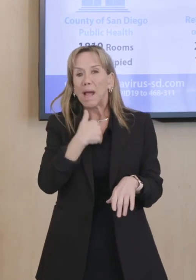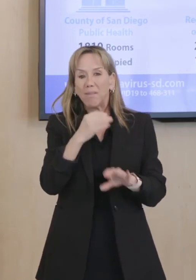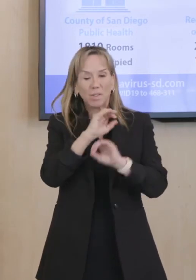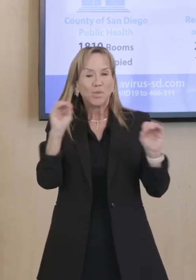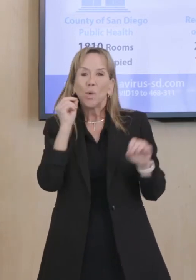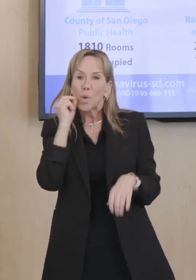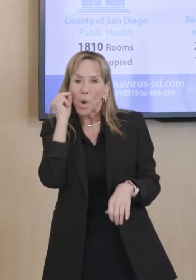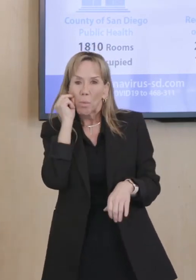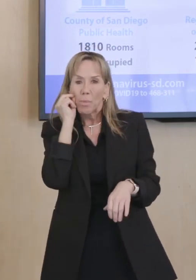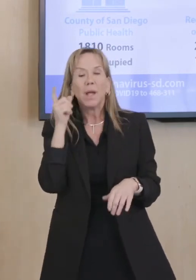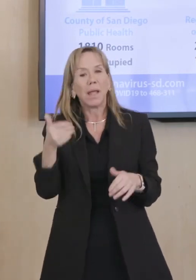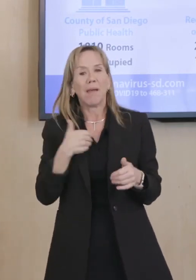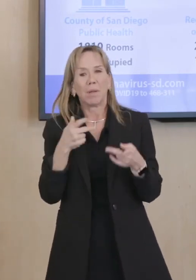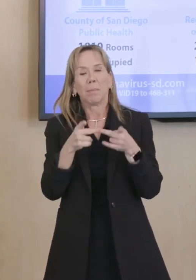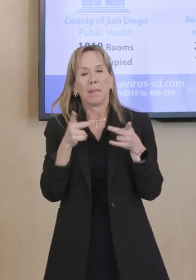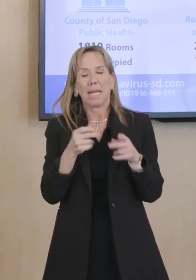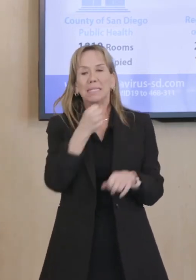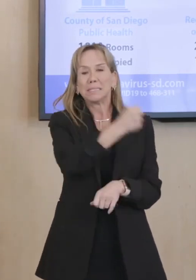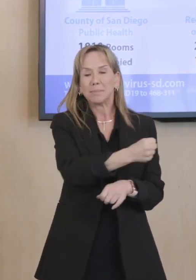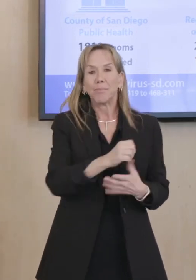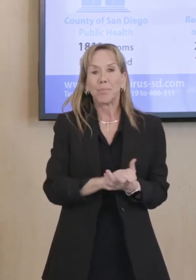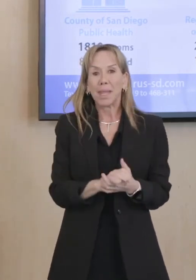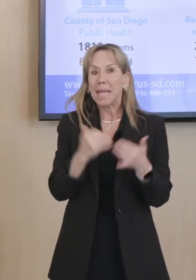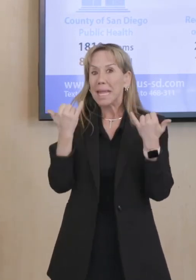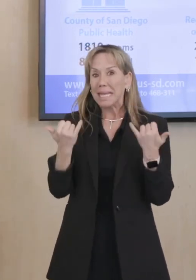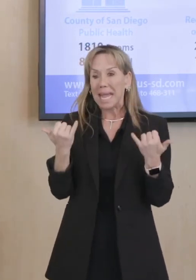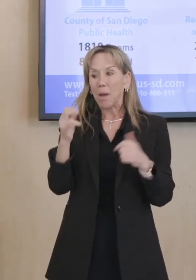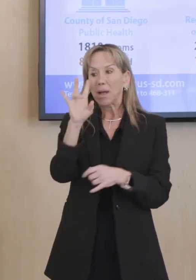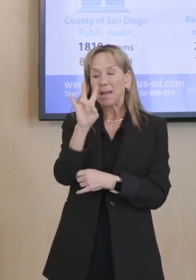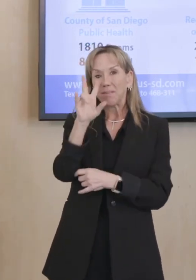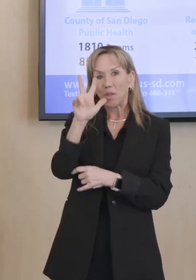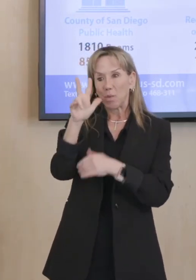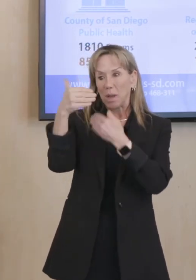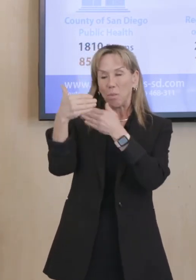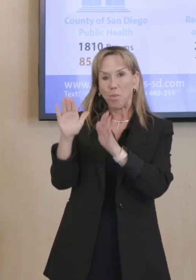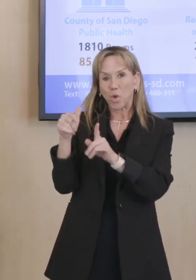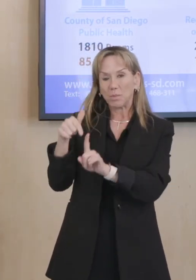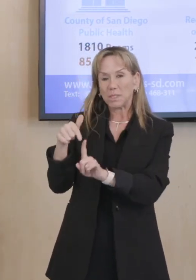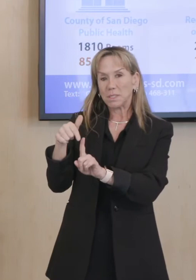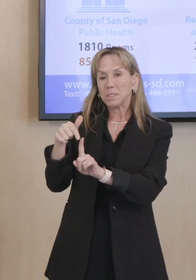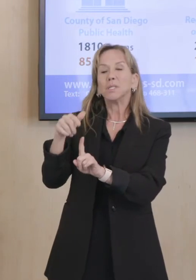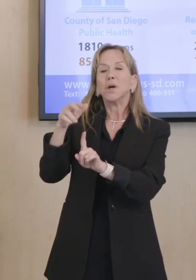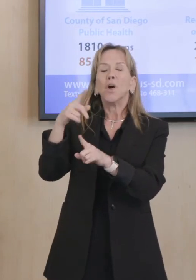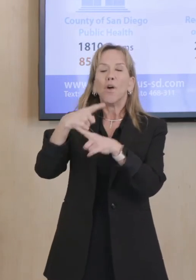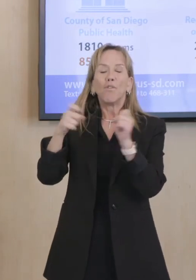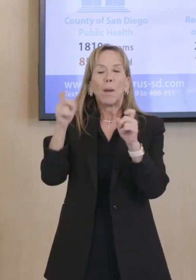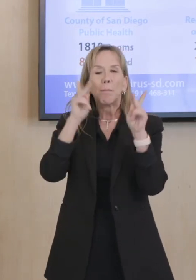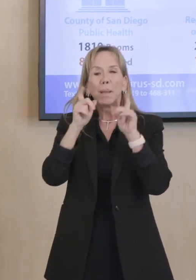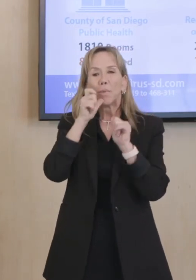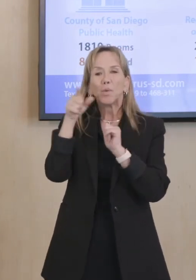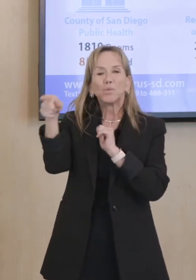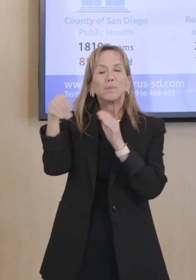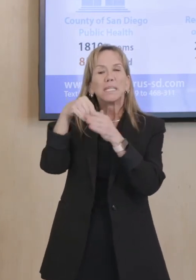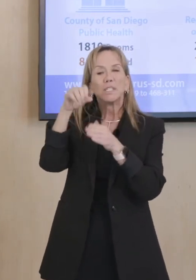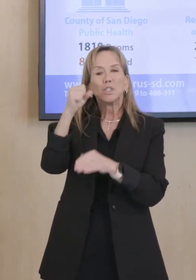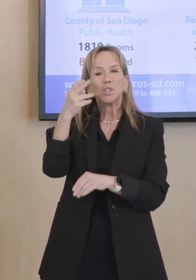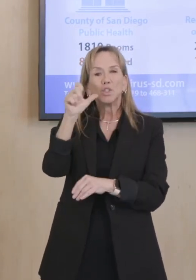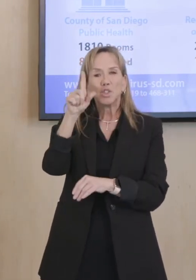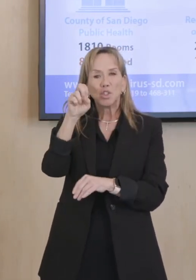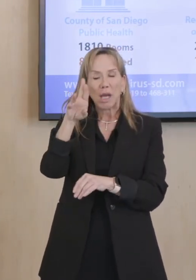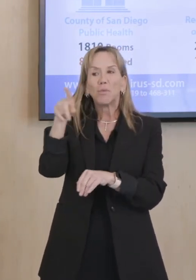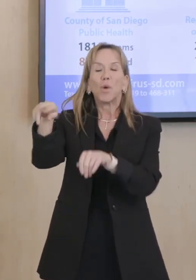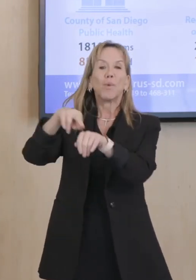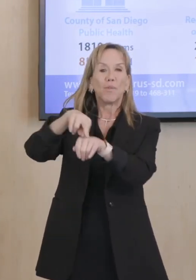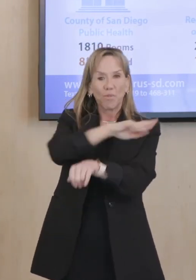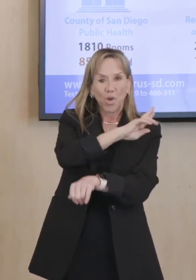of the 85 rooms that are occupied, 73 of those are occupied by unsheltered individuals who have been referred to us via our